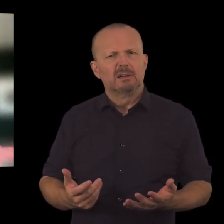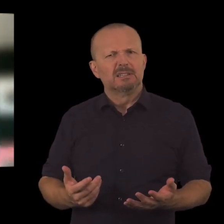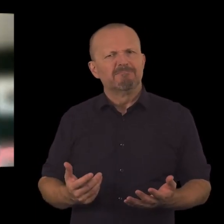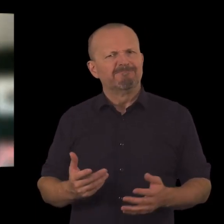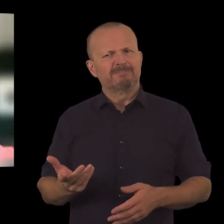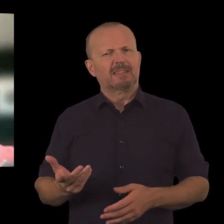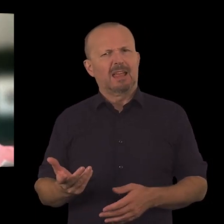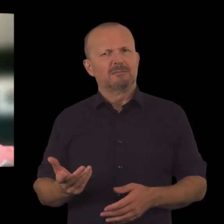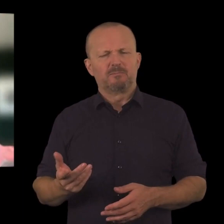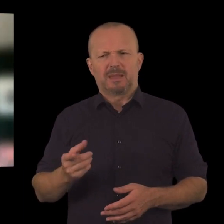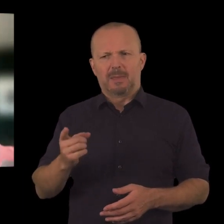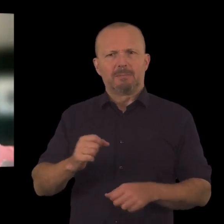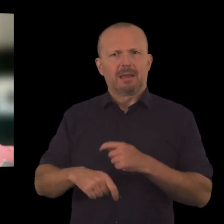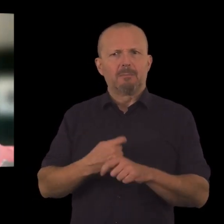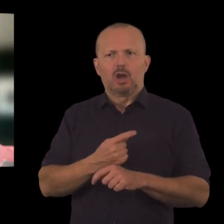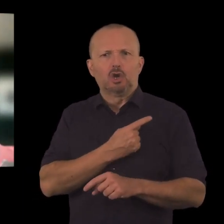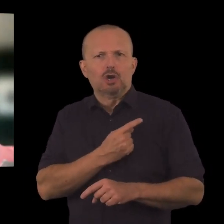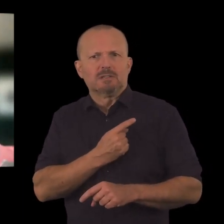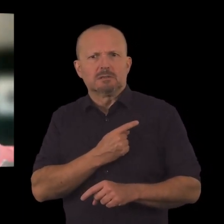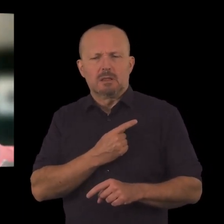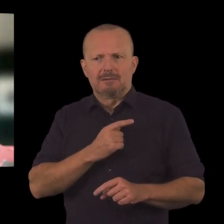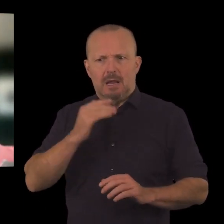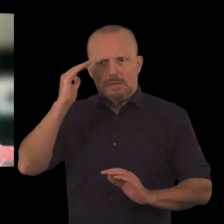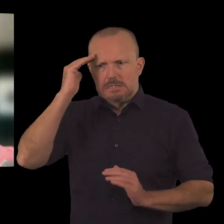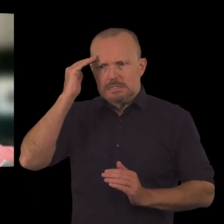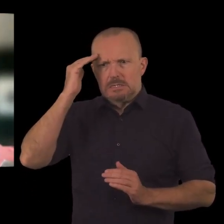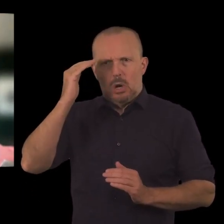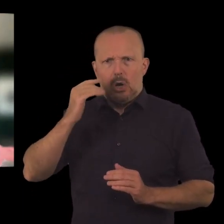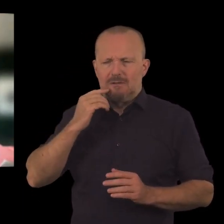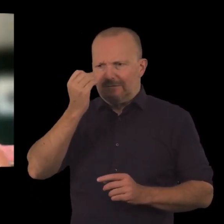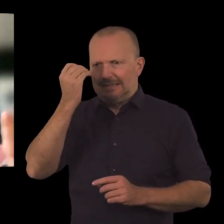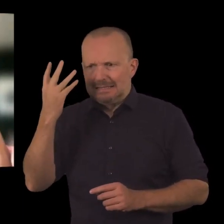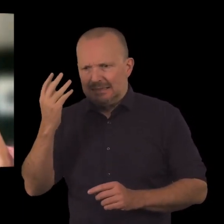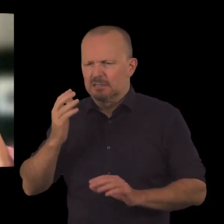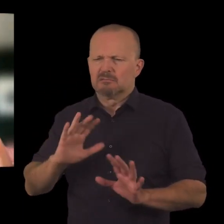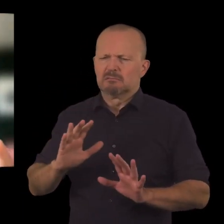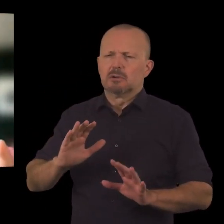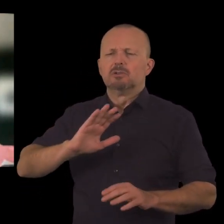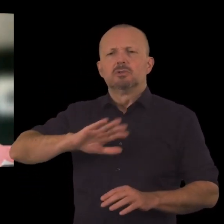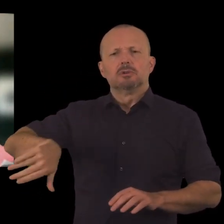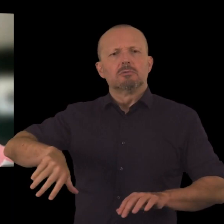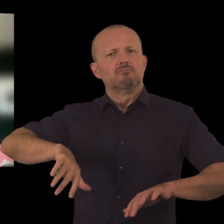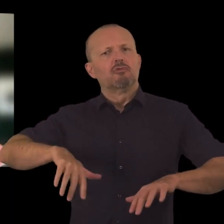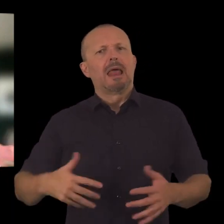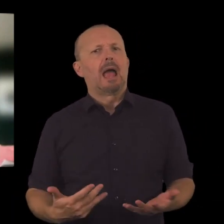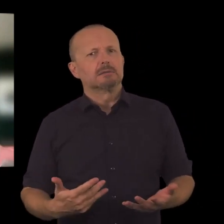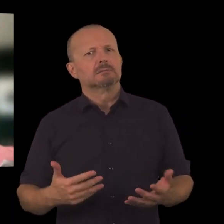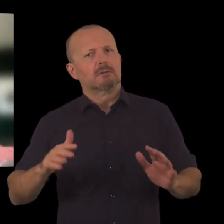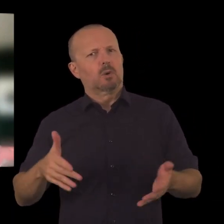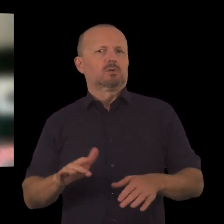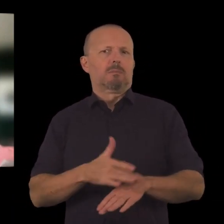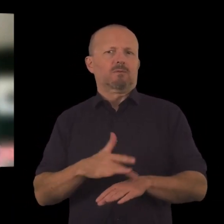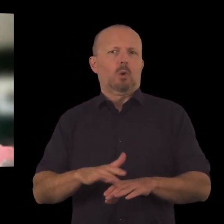brain injuries that they're dealing with, so sometimes learning a script becomes something super challenging and actually